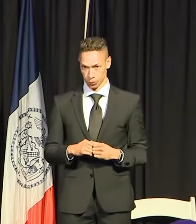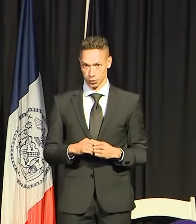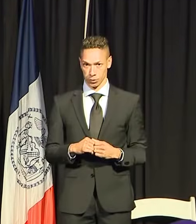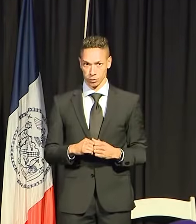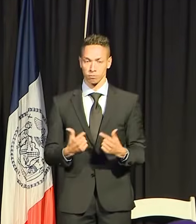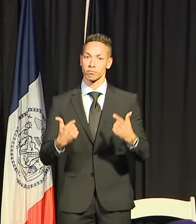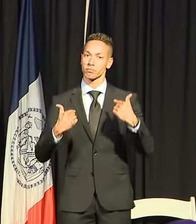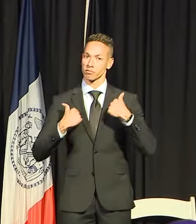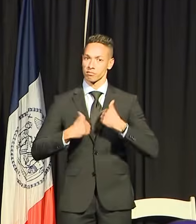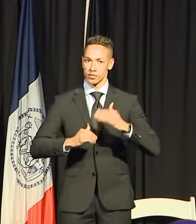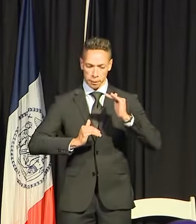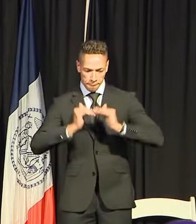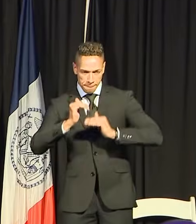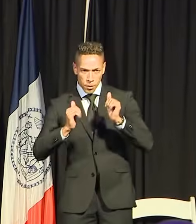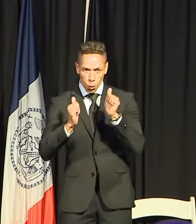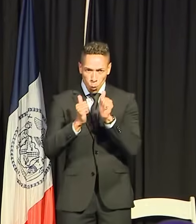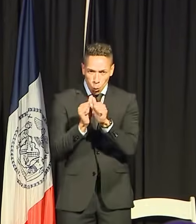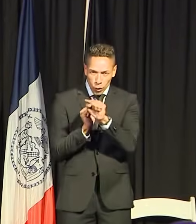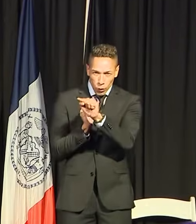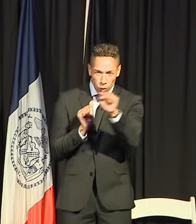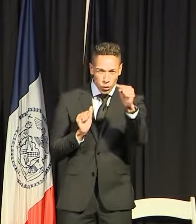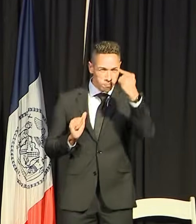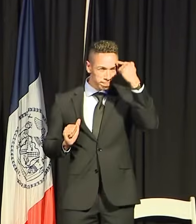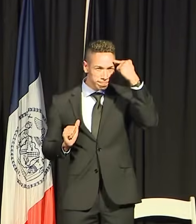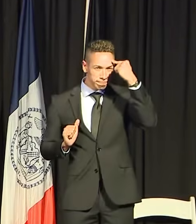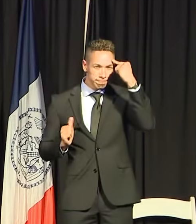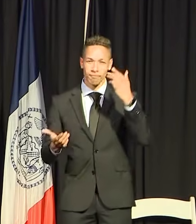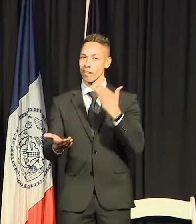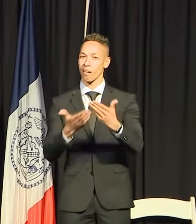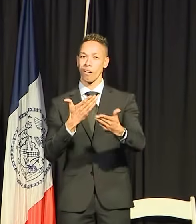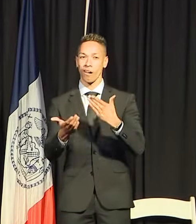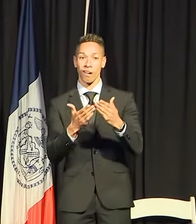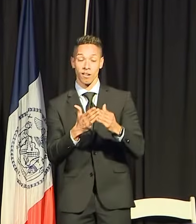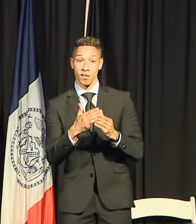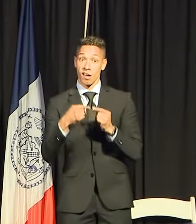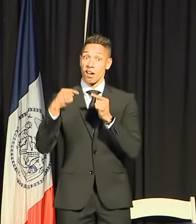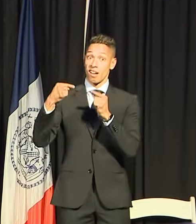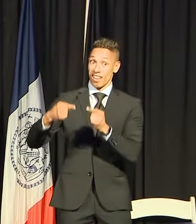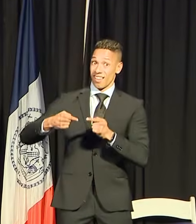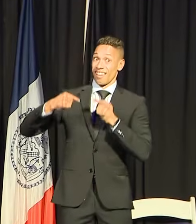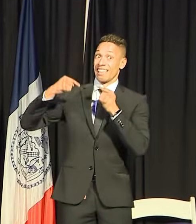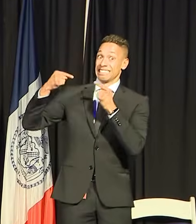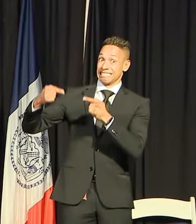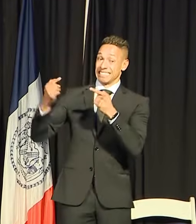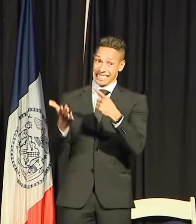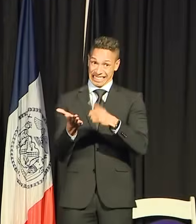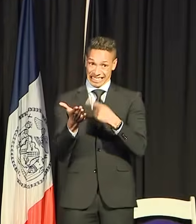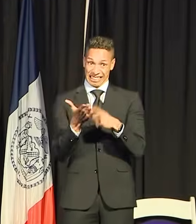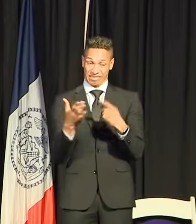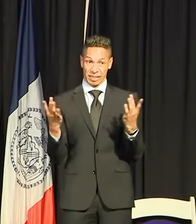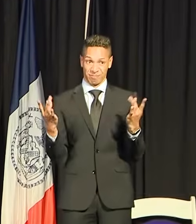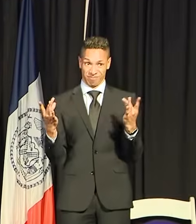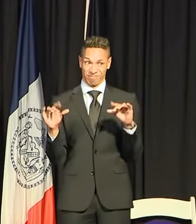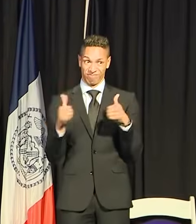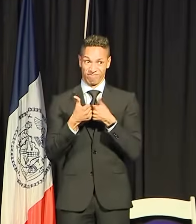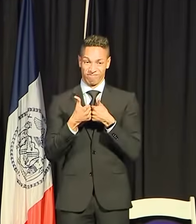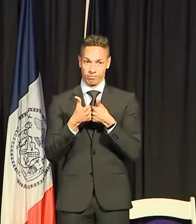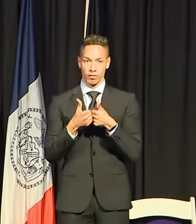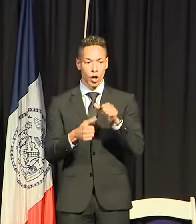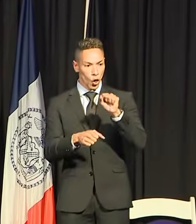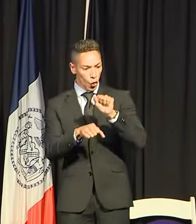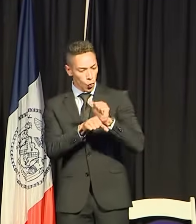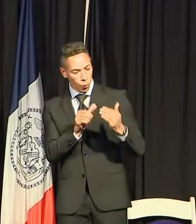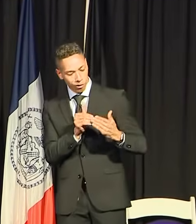and we are building with you in mind, even though the uphill battle might get a little tougher. The work